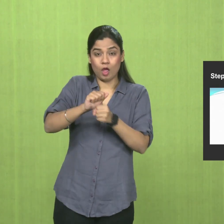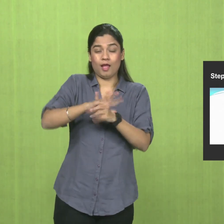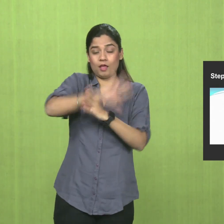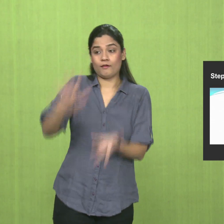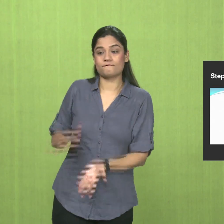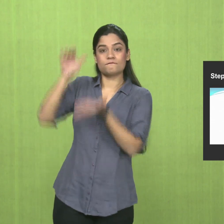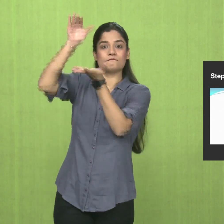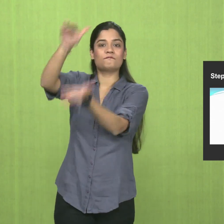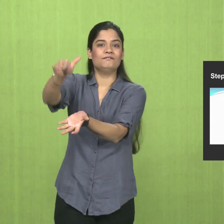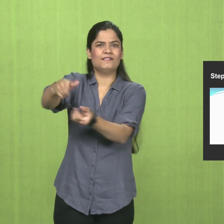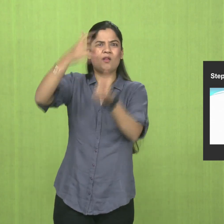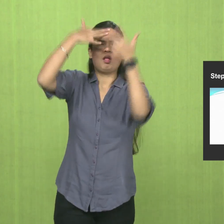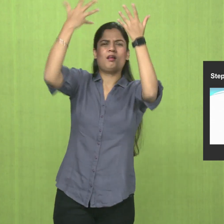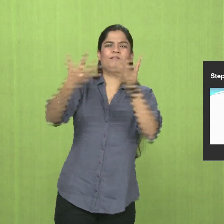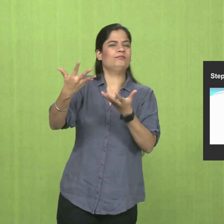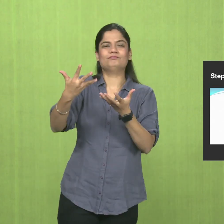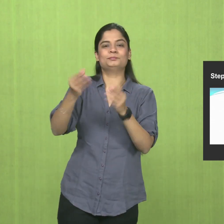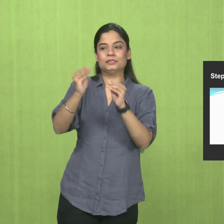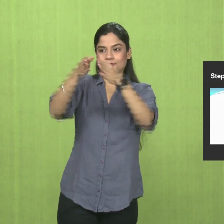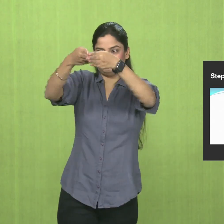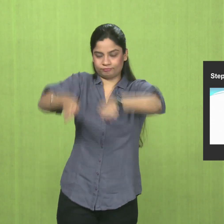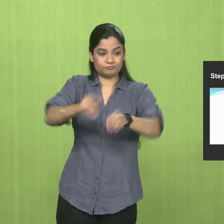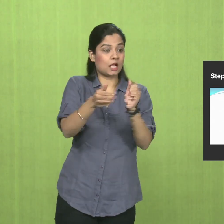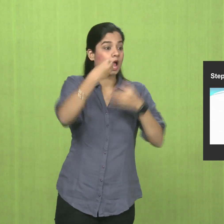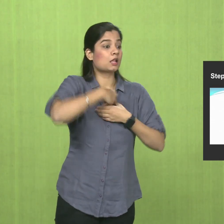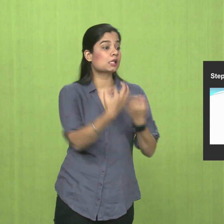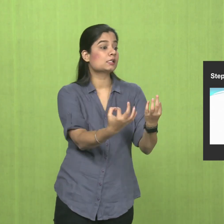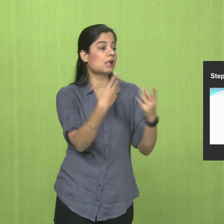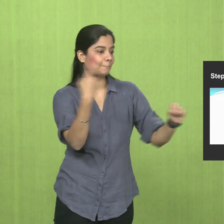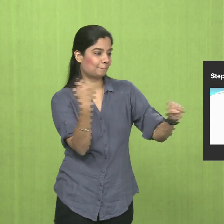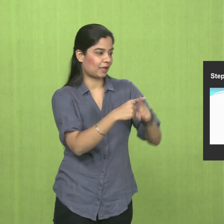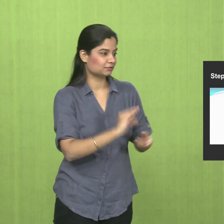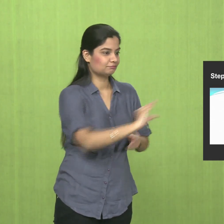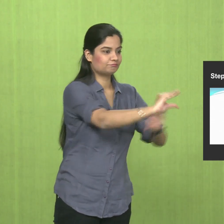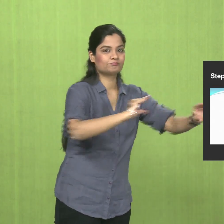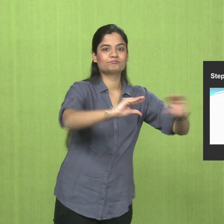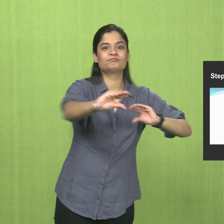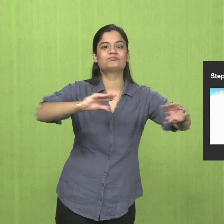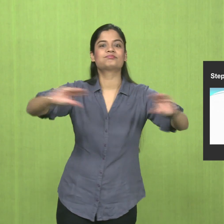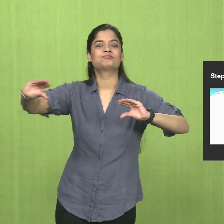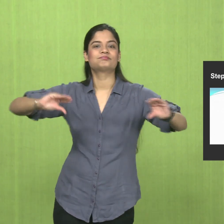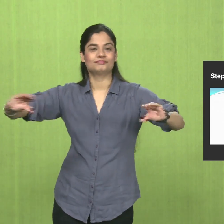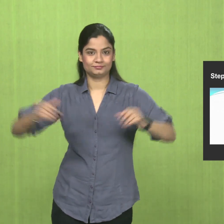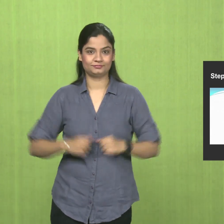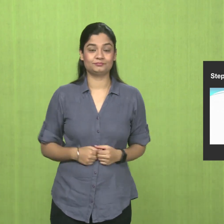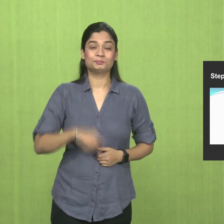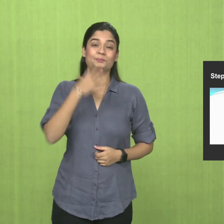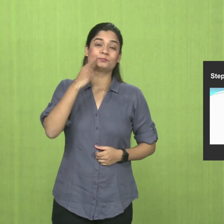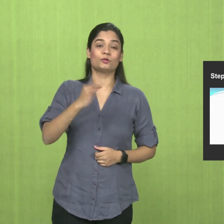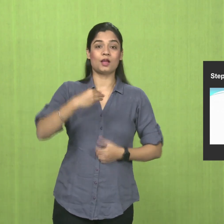Like different people have different kind of responsibilities, not giving one person the whole work. We have to distribute the work among people,